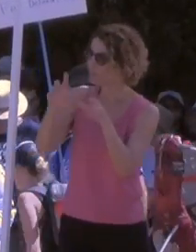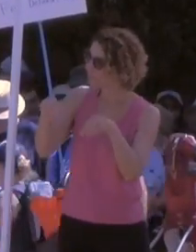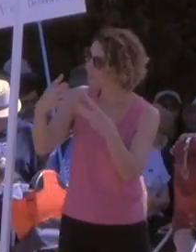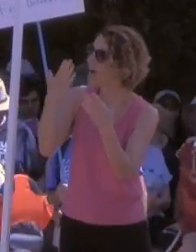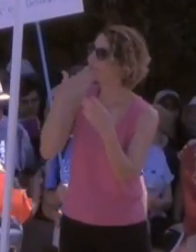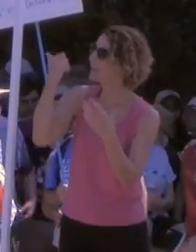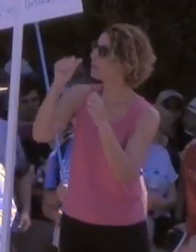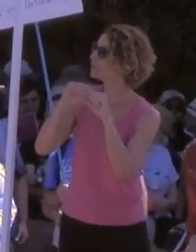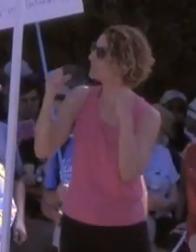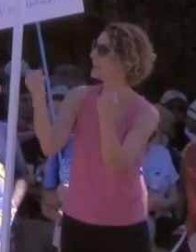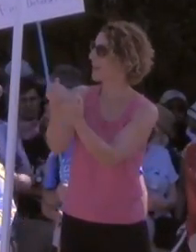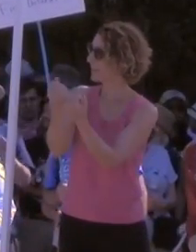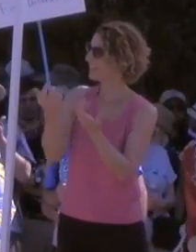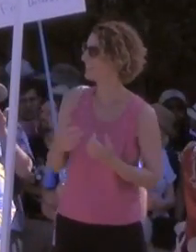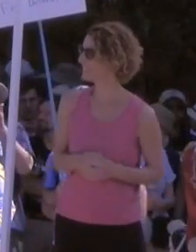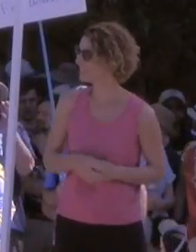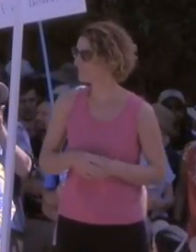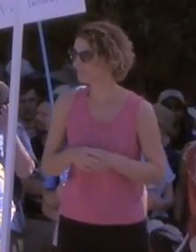society.